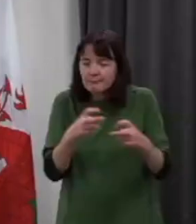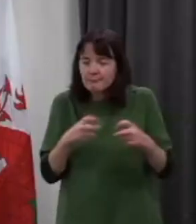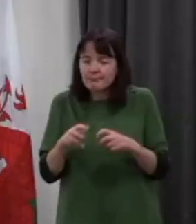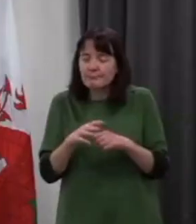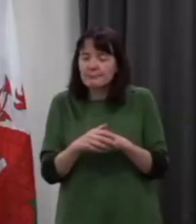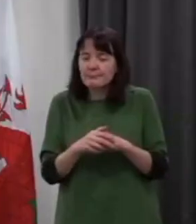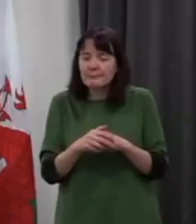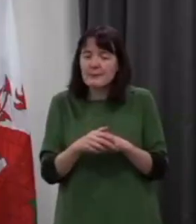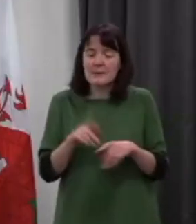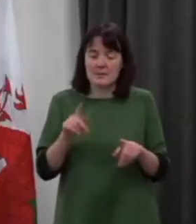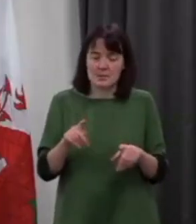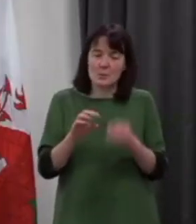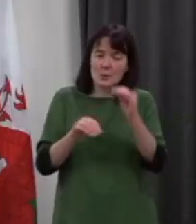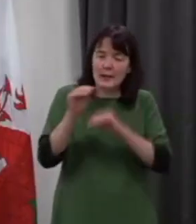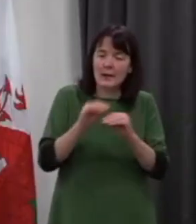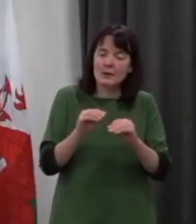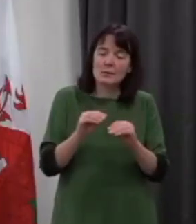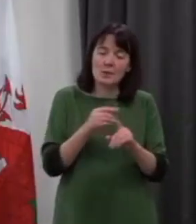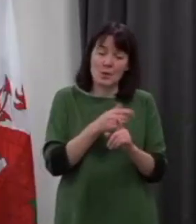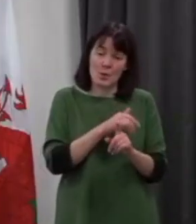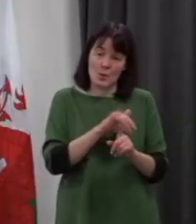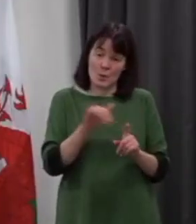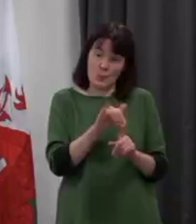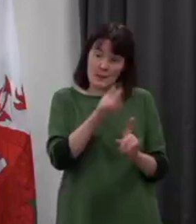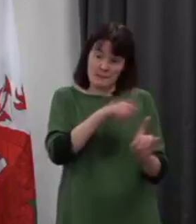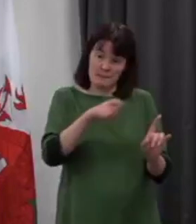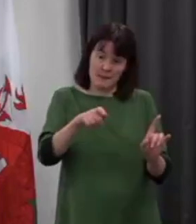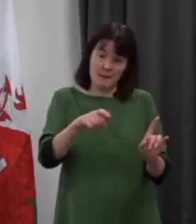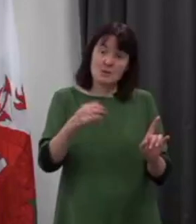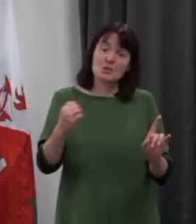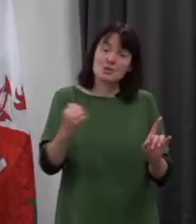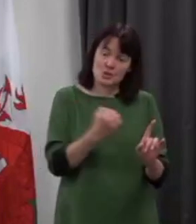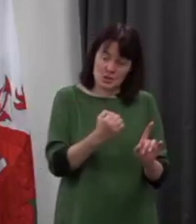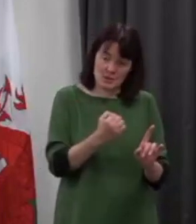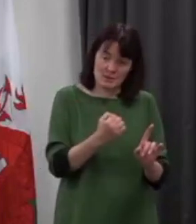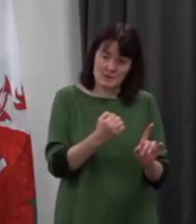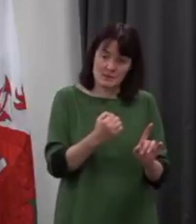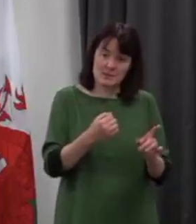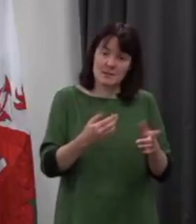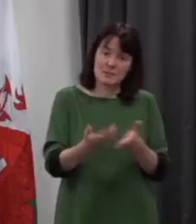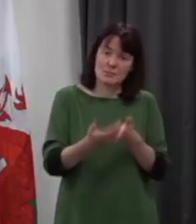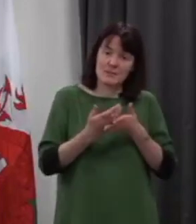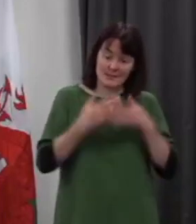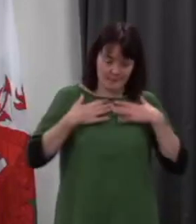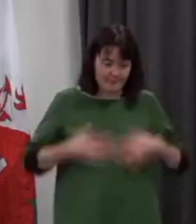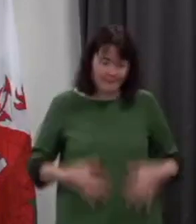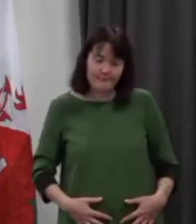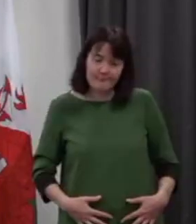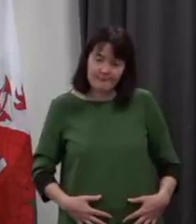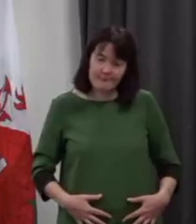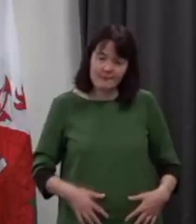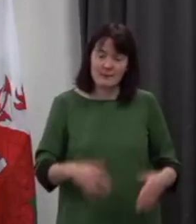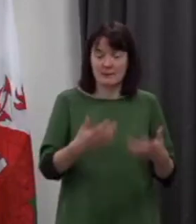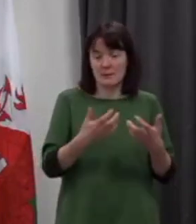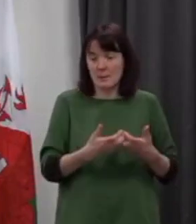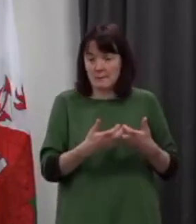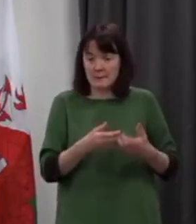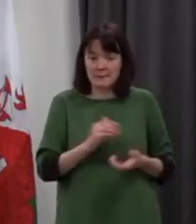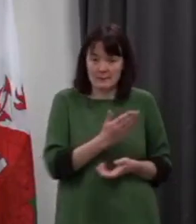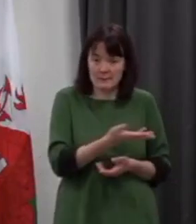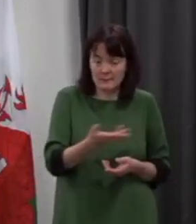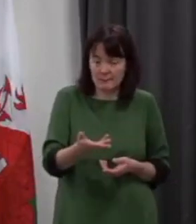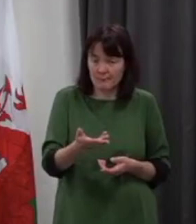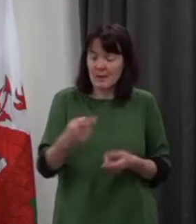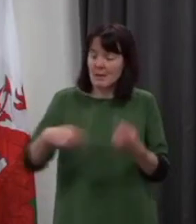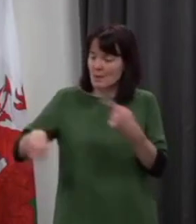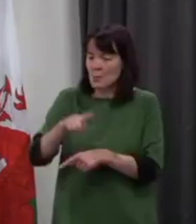people who should have PPE and what form of PPE that should be, but equally those people who don't require PPE, and to